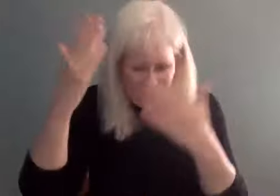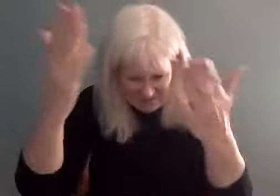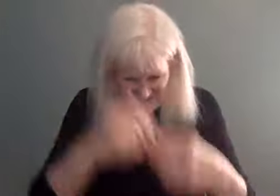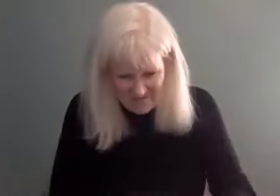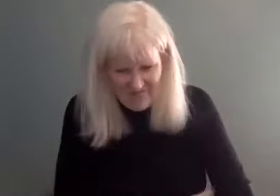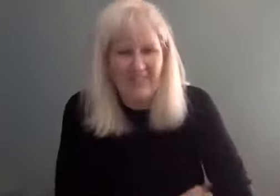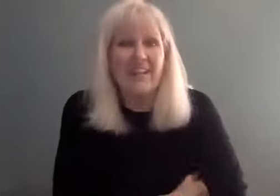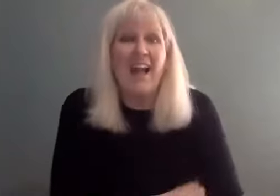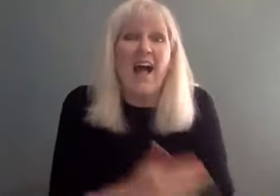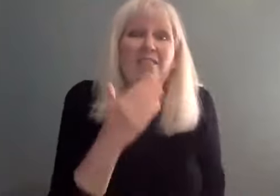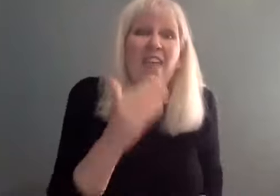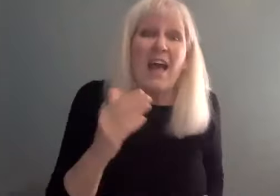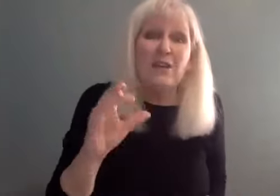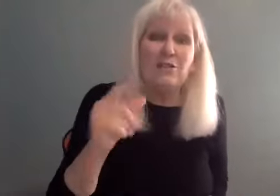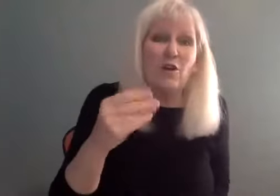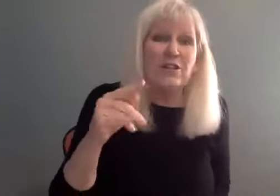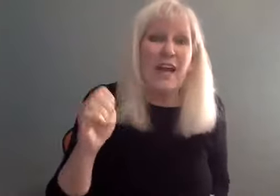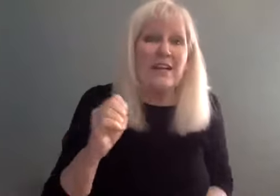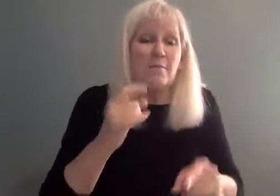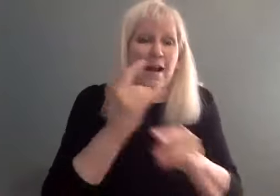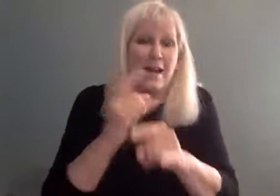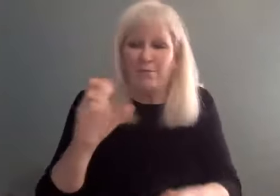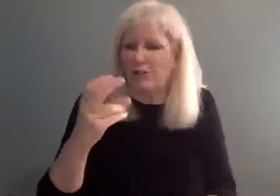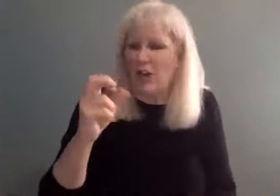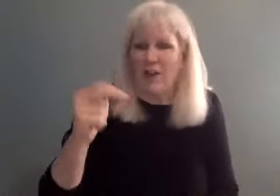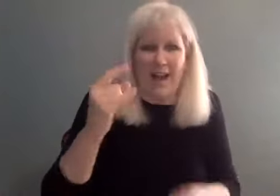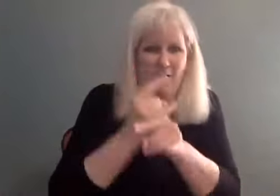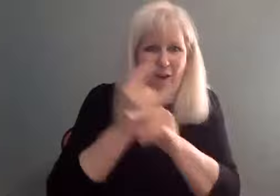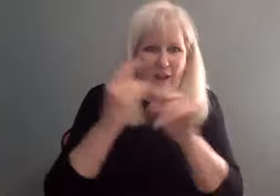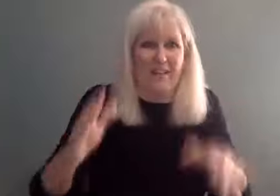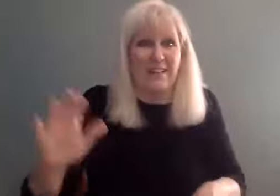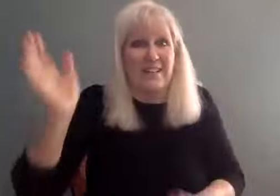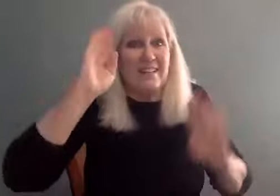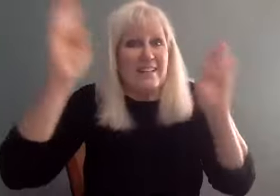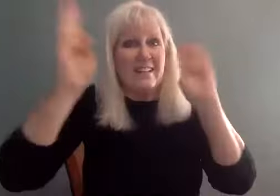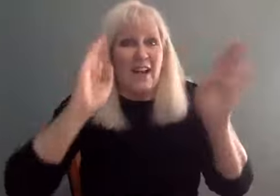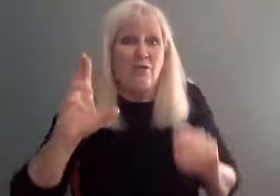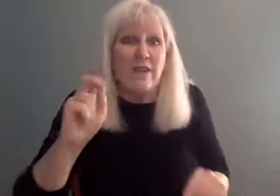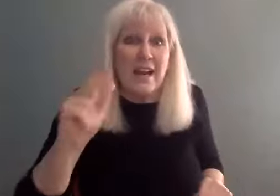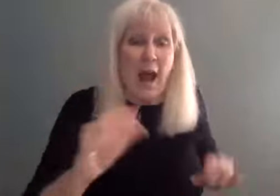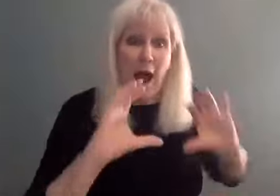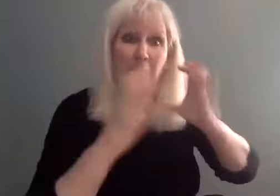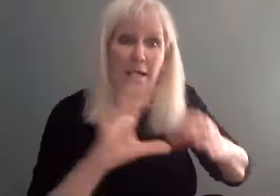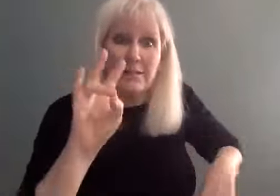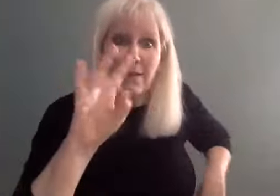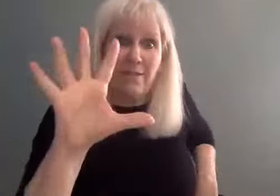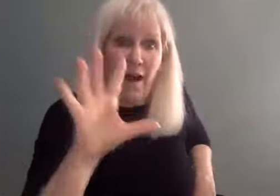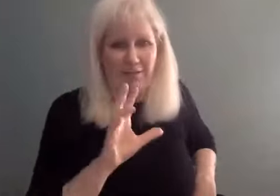Thank you, Georgette. My name is Sharon. I'm an alcoholic, and Raina, class of 75, August 20th, 1975 is